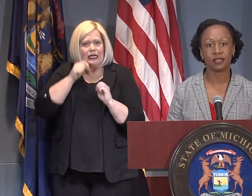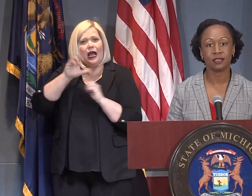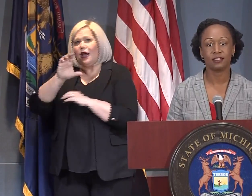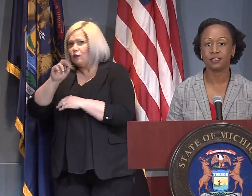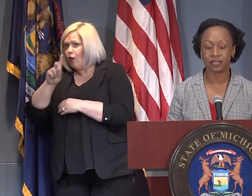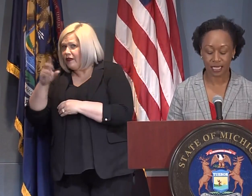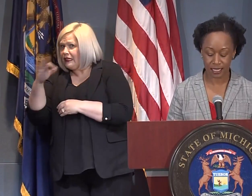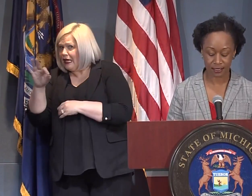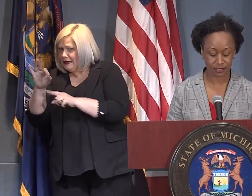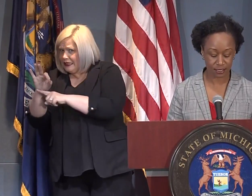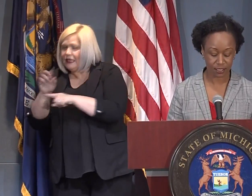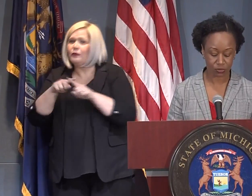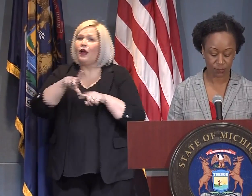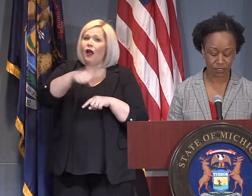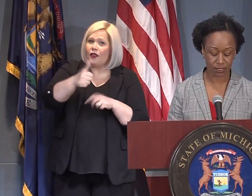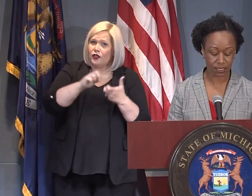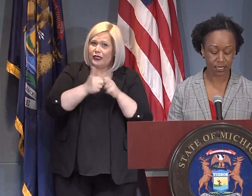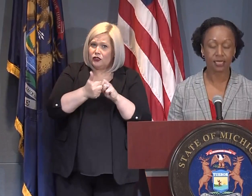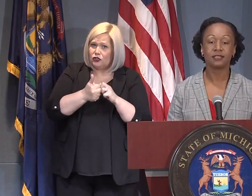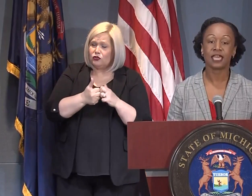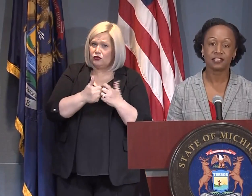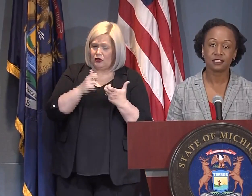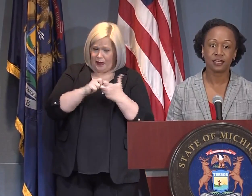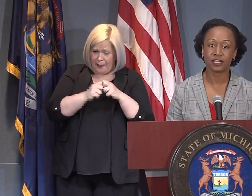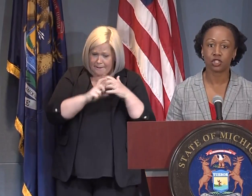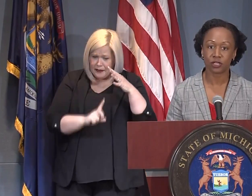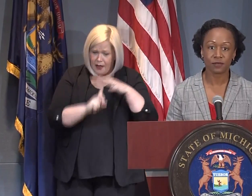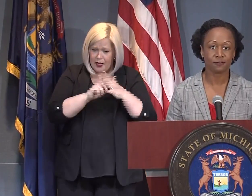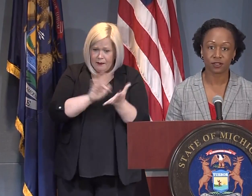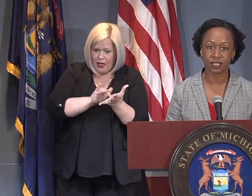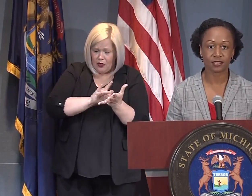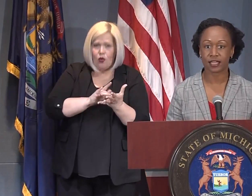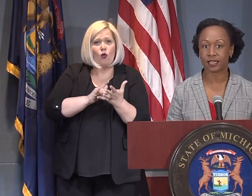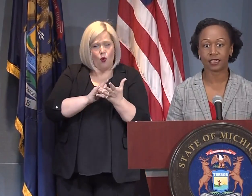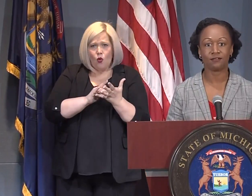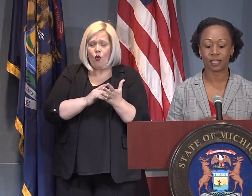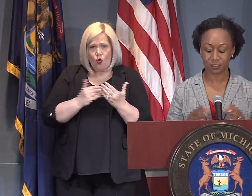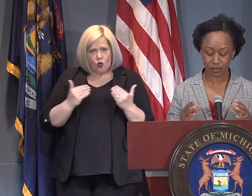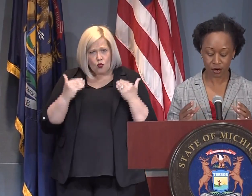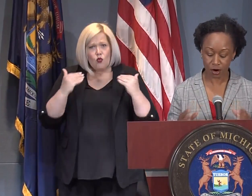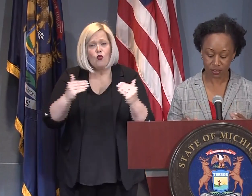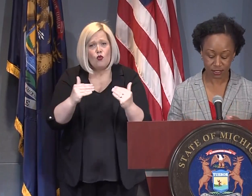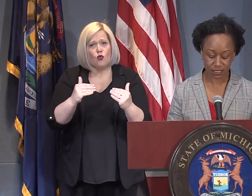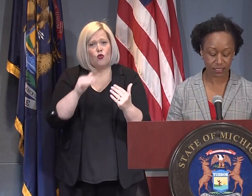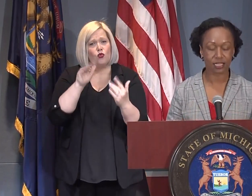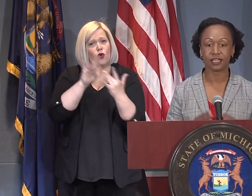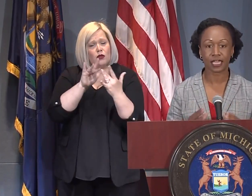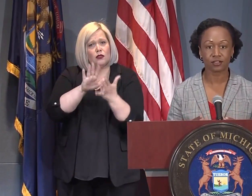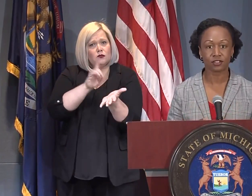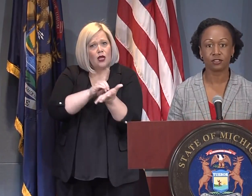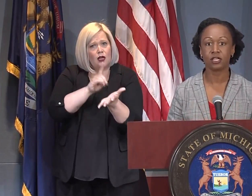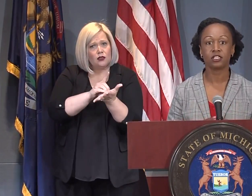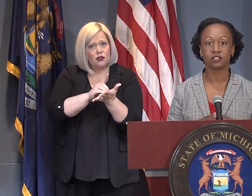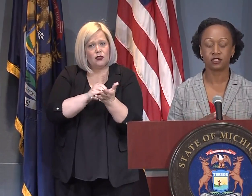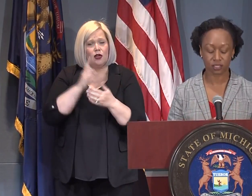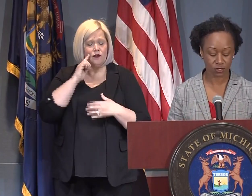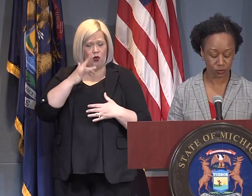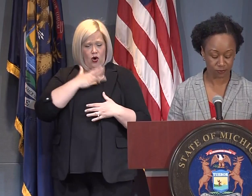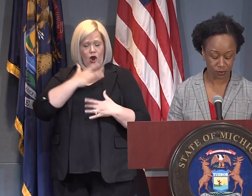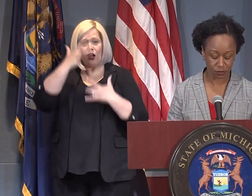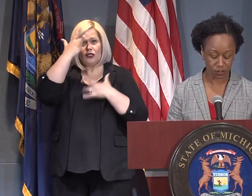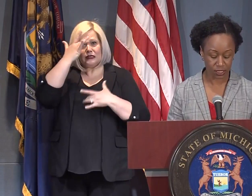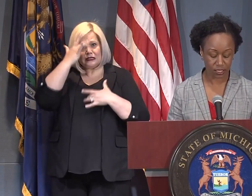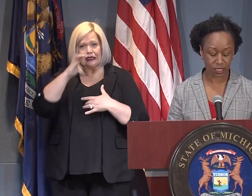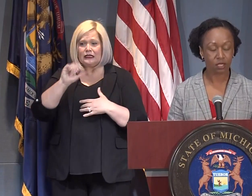do not delay seeking treatment. Testing and treatment for things like advanced heart disease and cancer should still